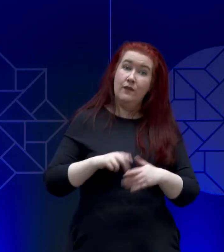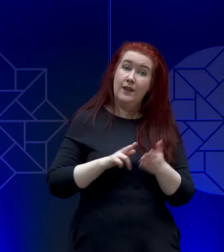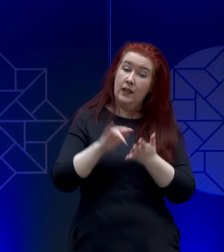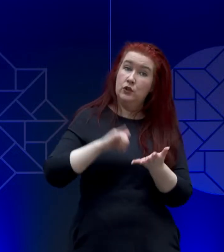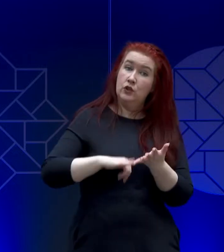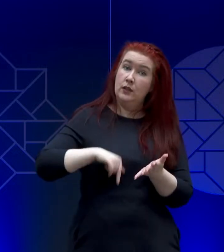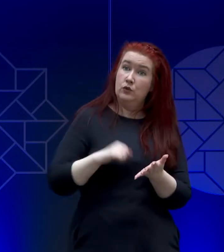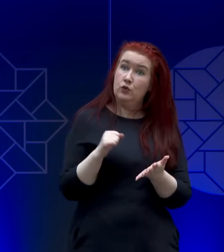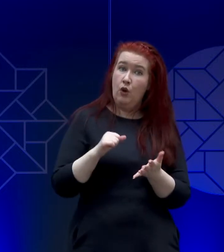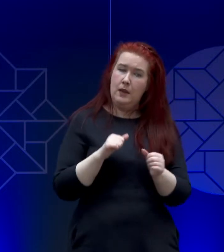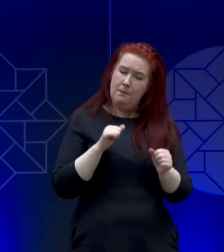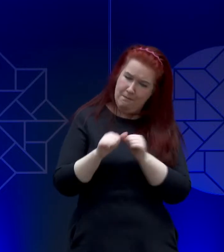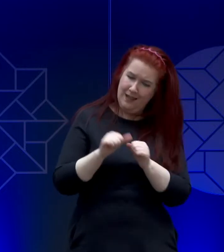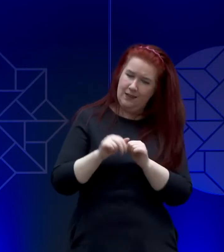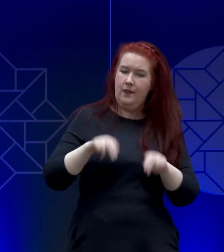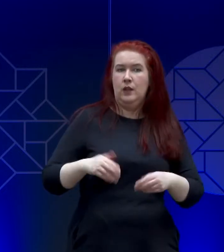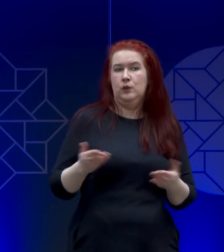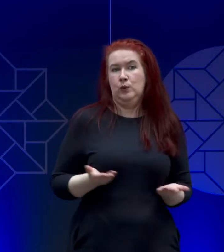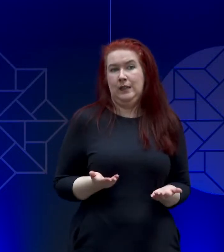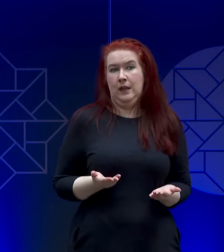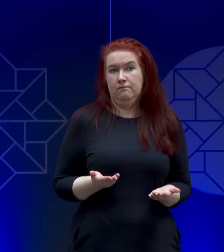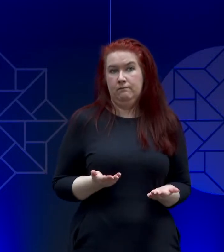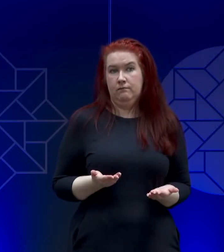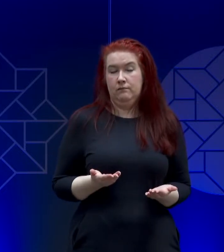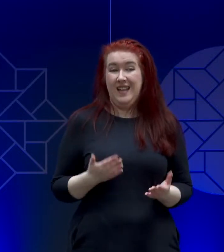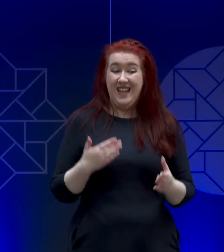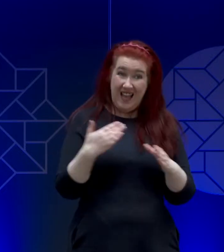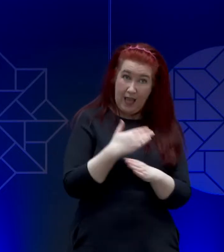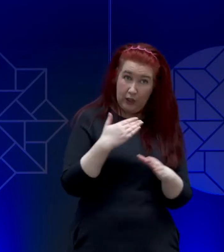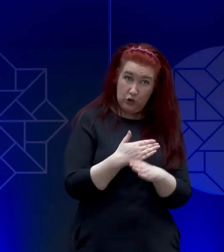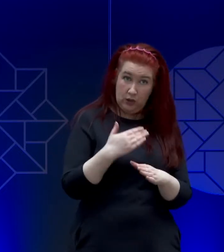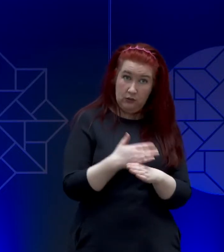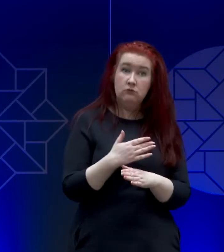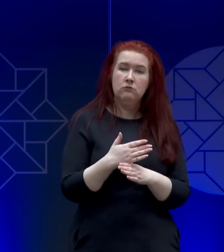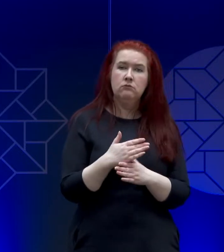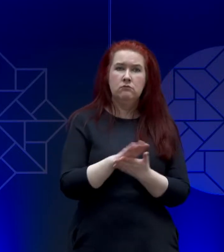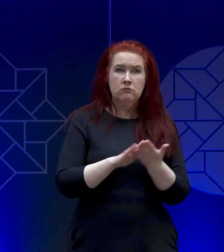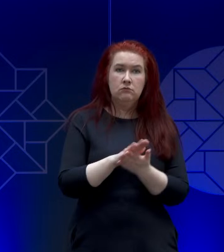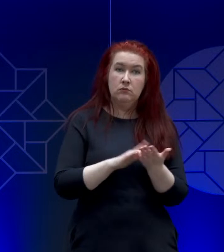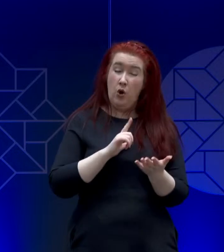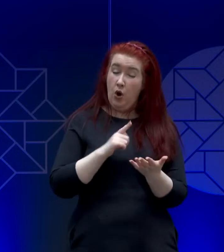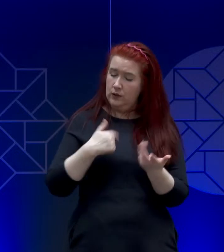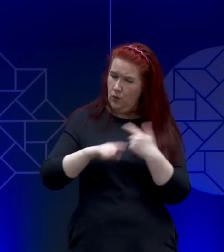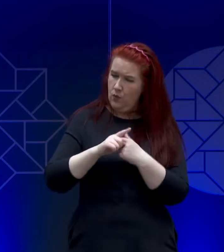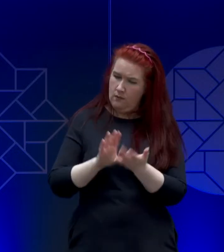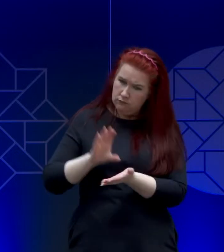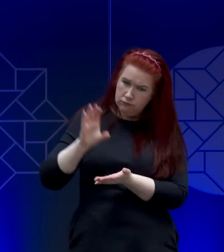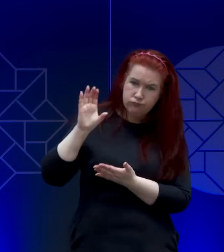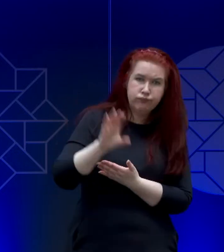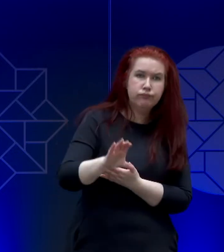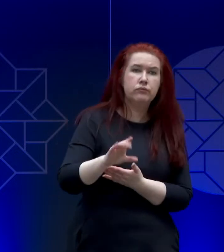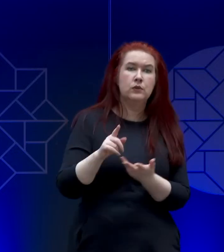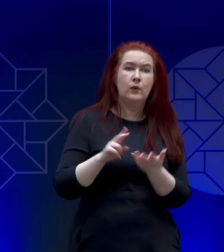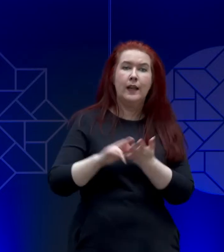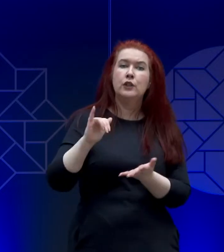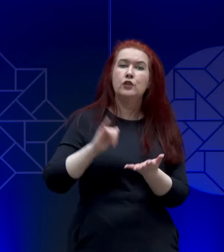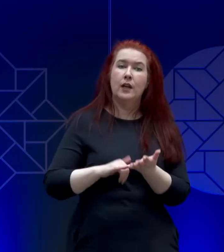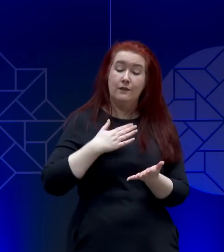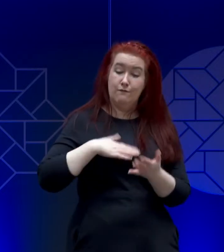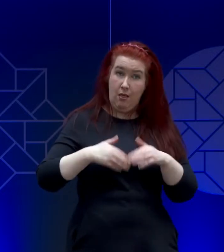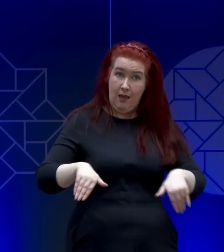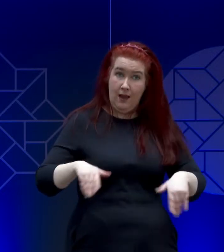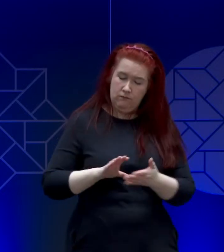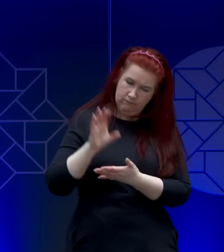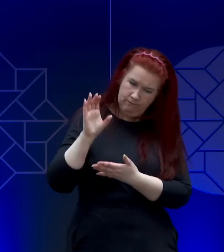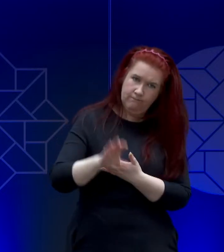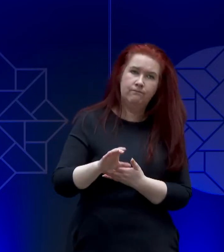better than it is today. Actions made possible by the record funding we are delivering to the NHS frontline.